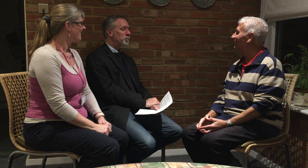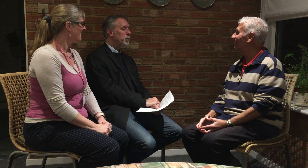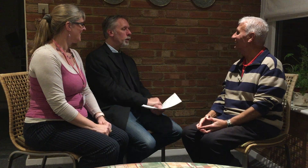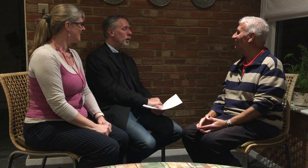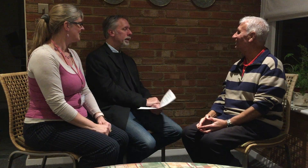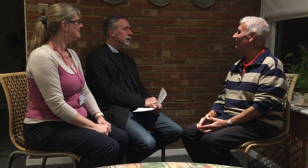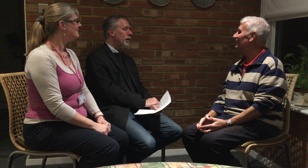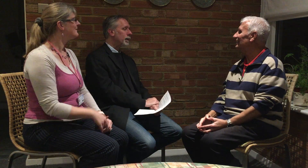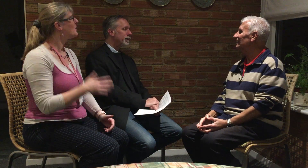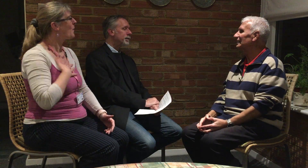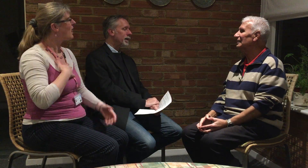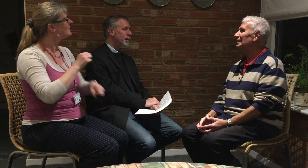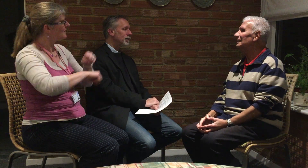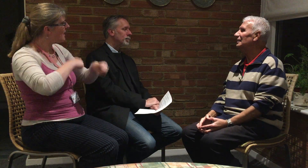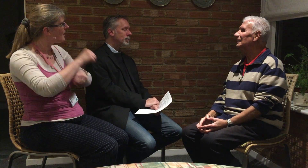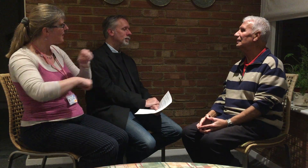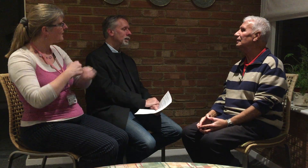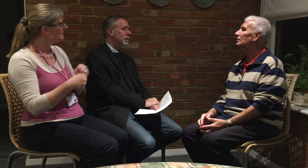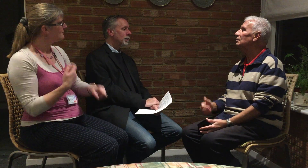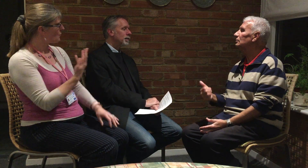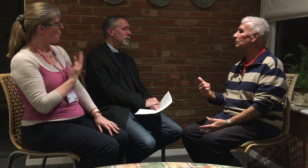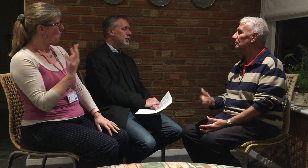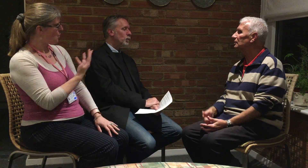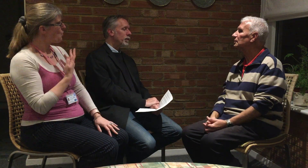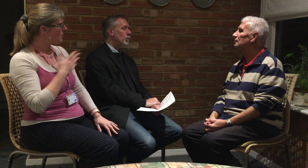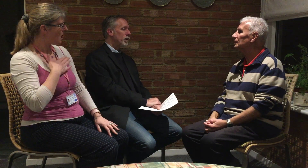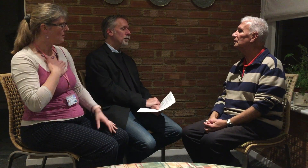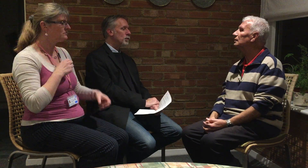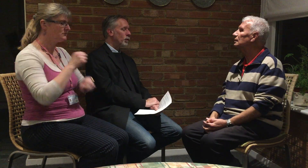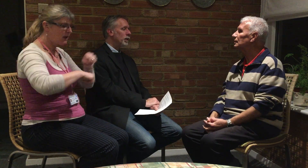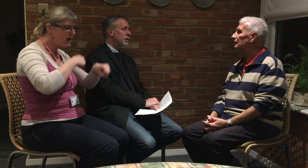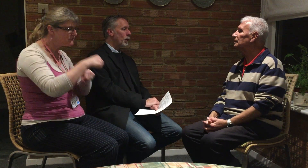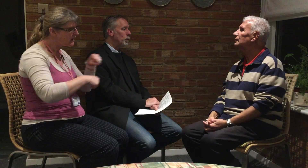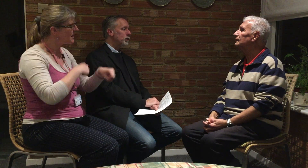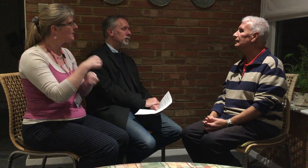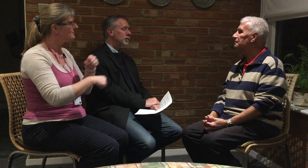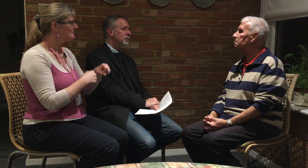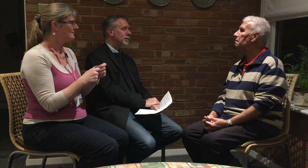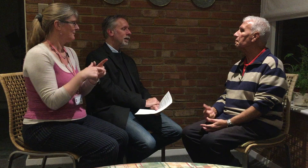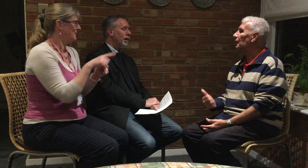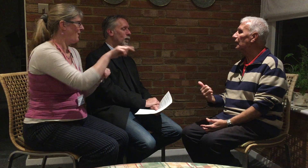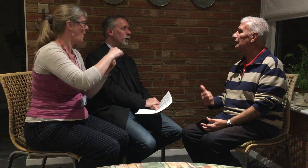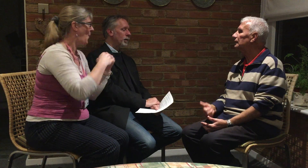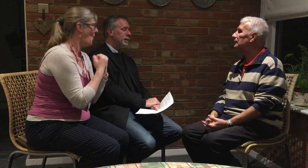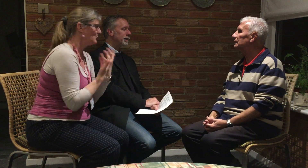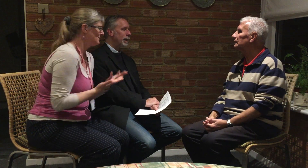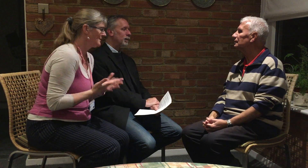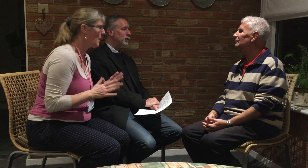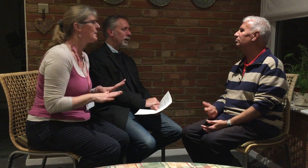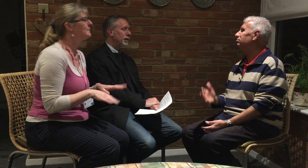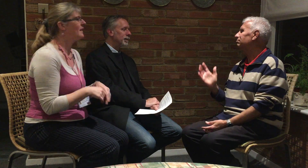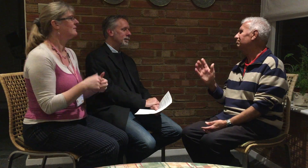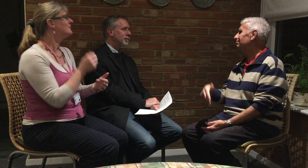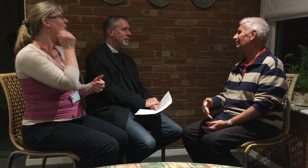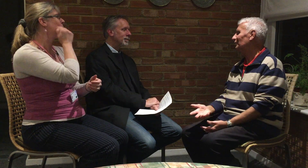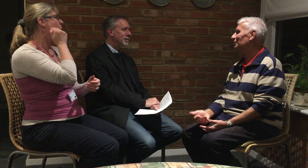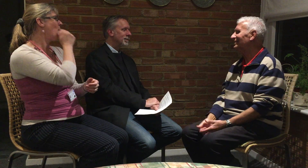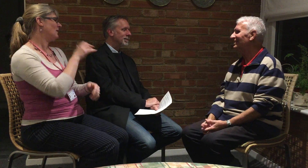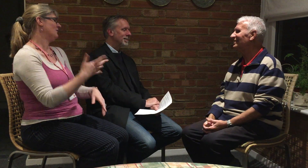But we like cycling together. So when the weather's not this cold, we like to get out cycling. Oh, of